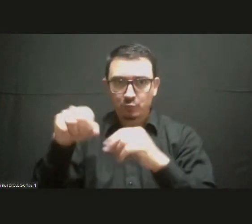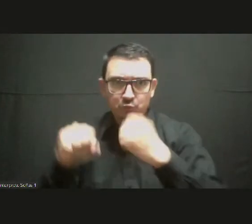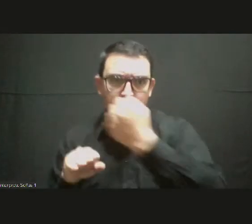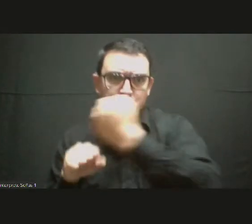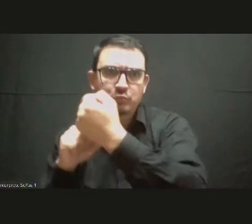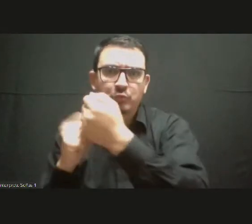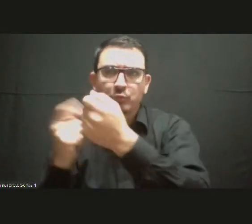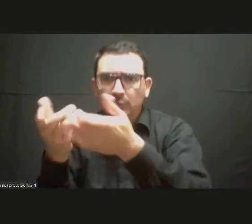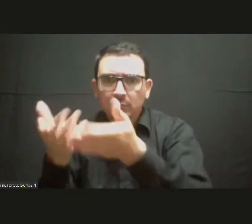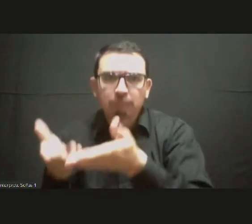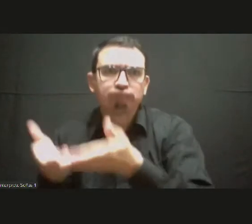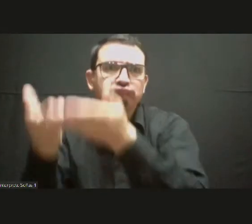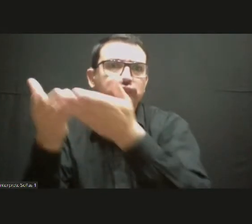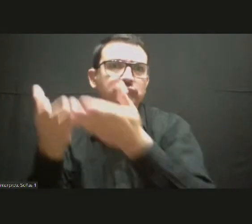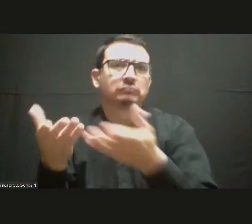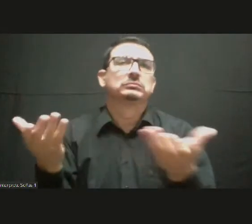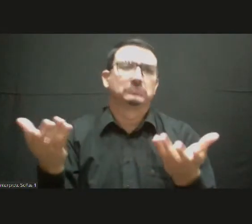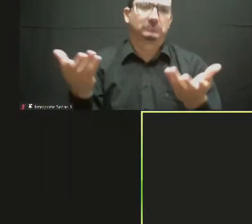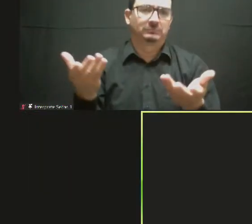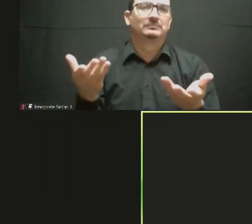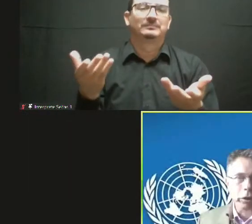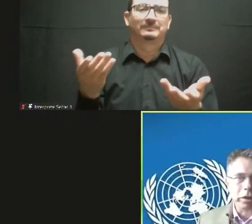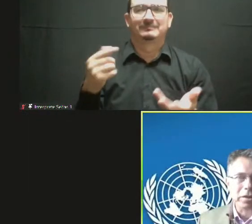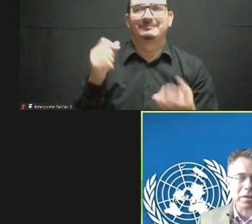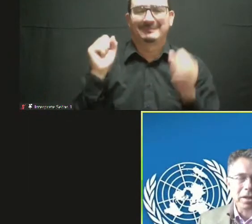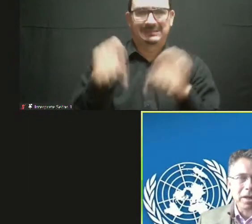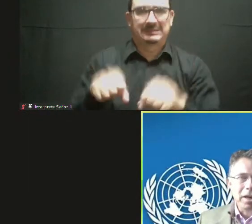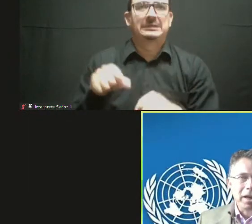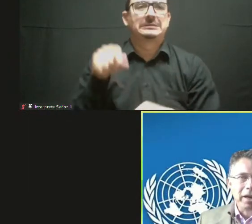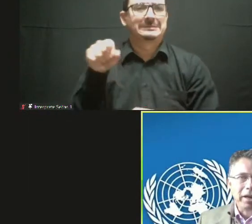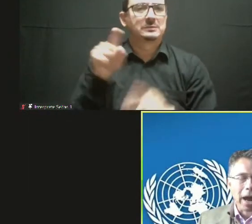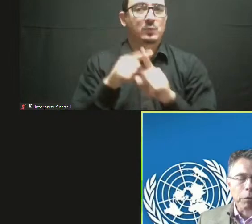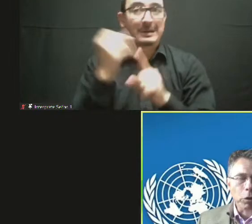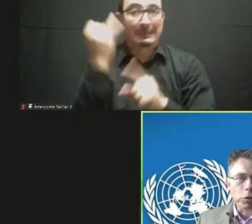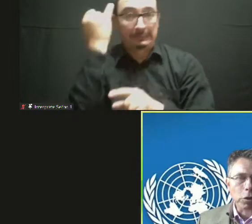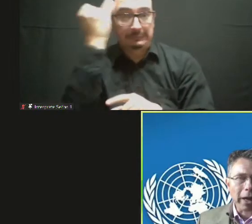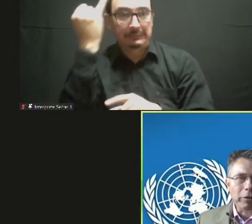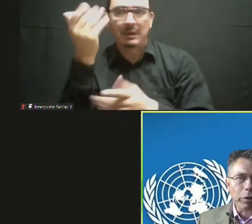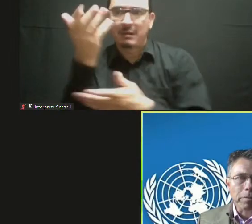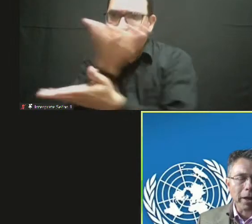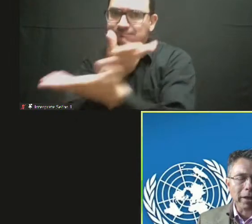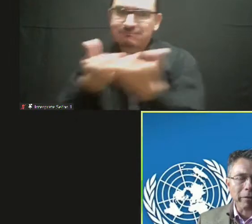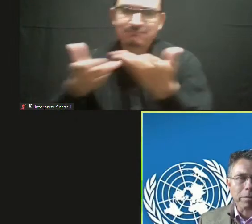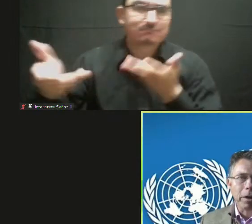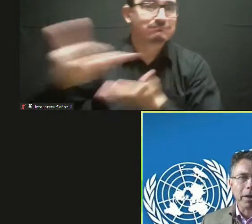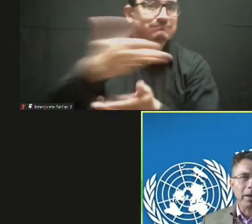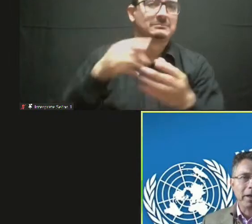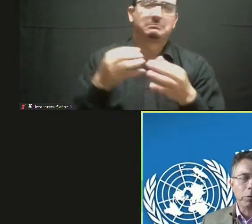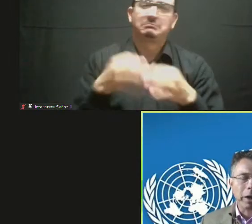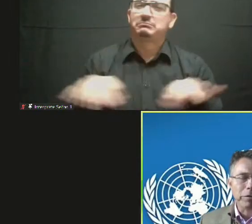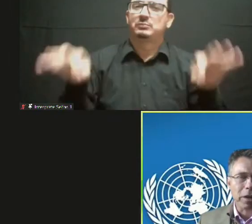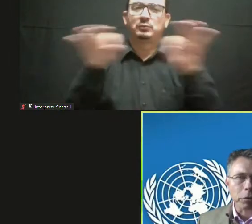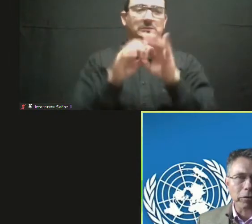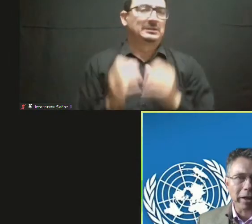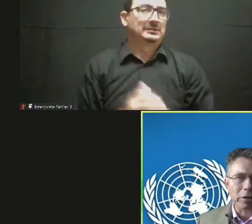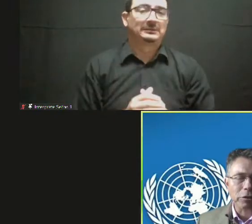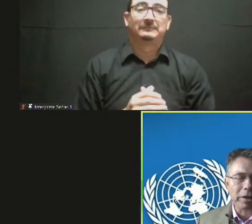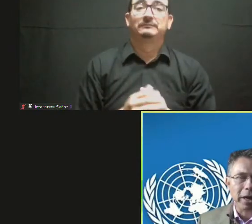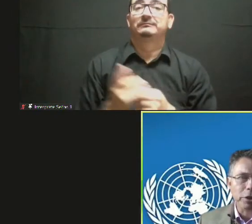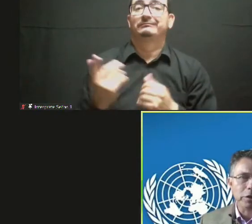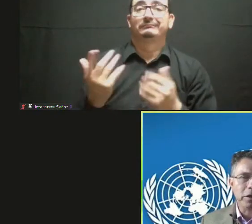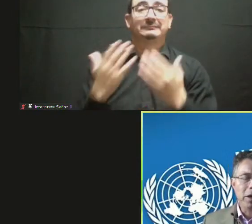Thank you, Diane, for these excellent welcome words. I would also like to remind everybody that we have